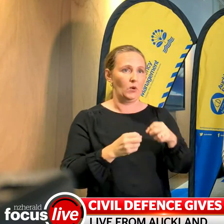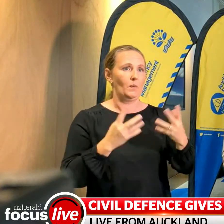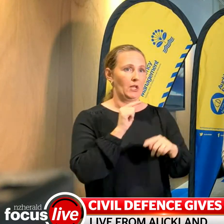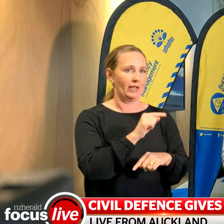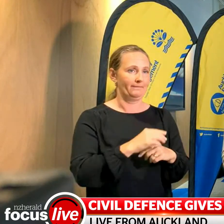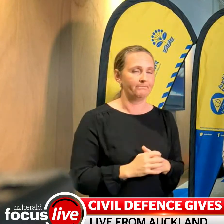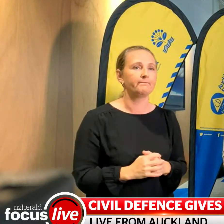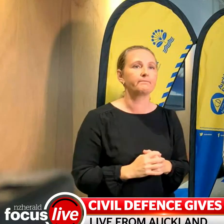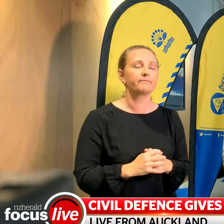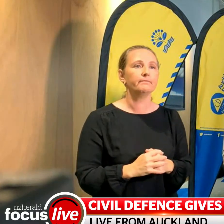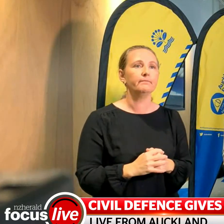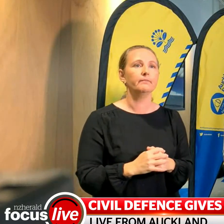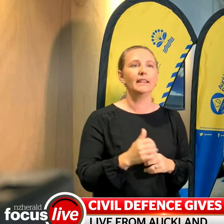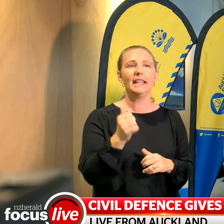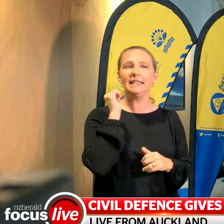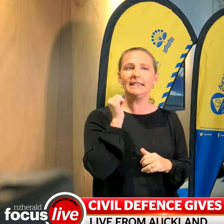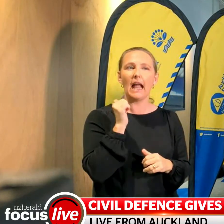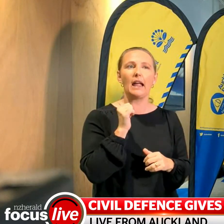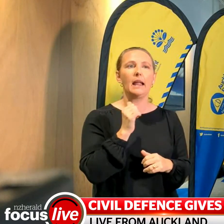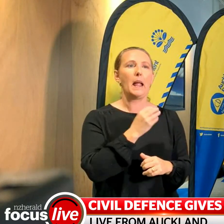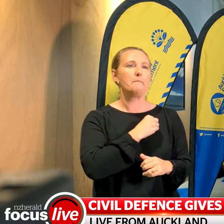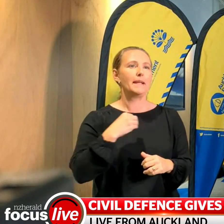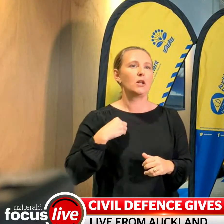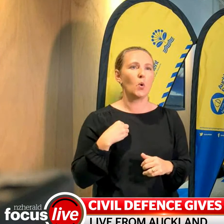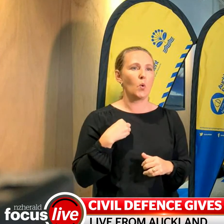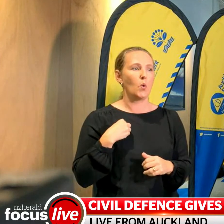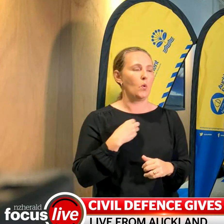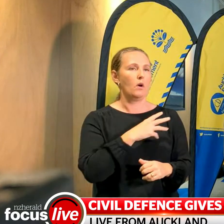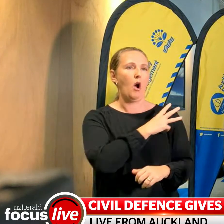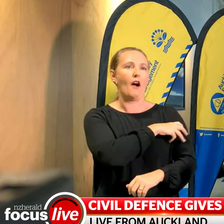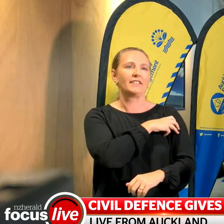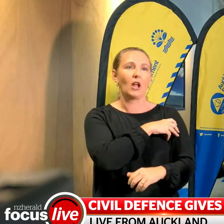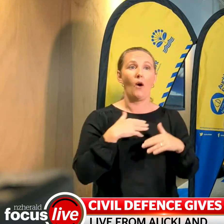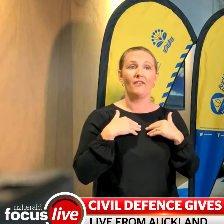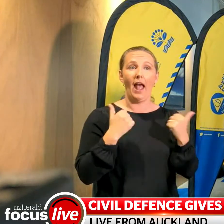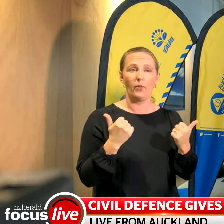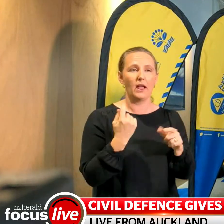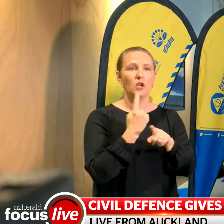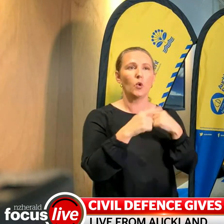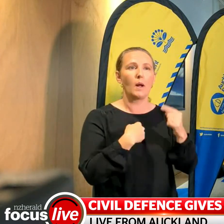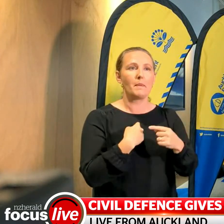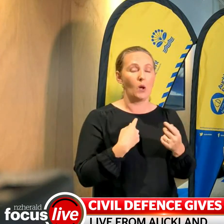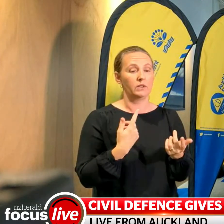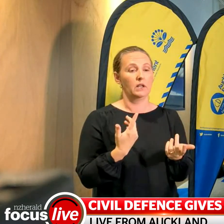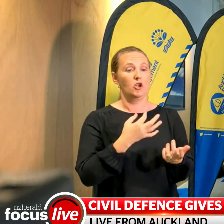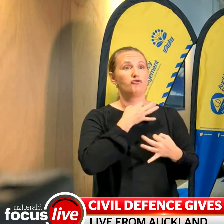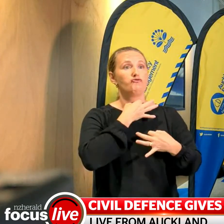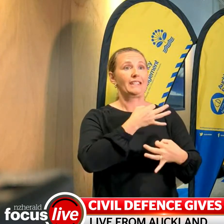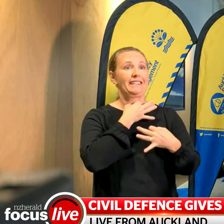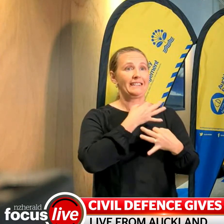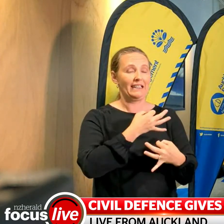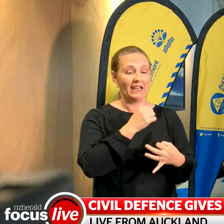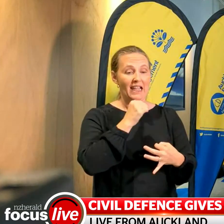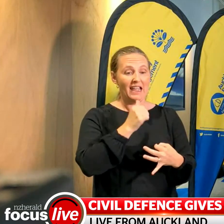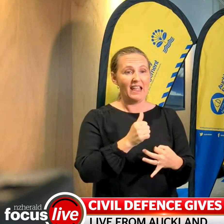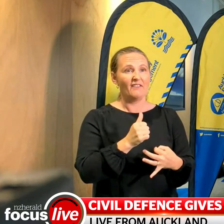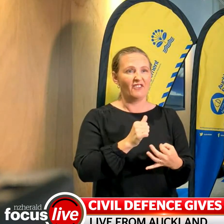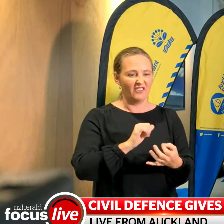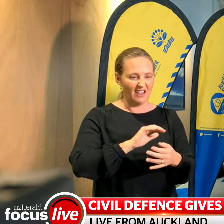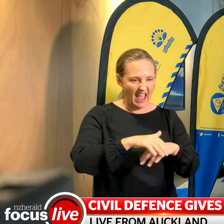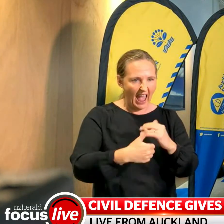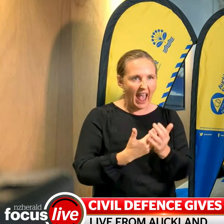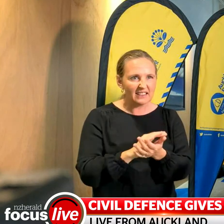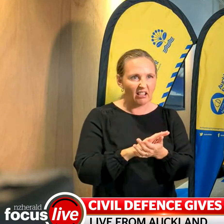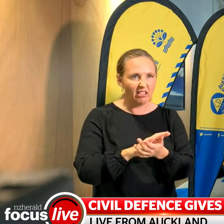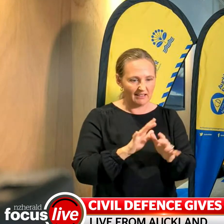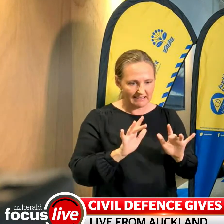We heard from our Medical Officer of Health yesterday just around some of the health risks of handling or